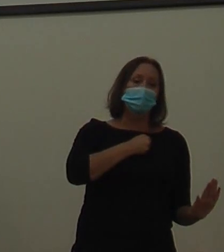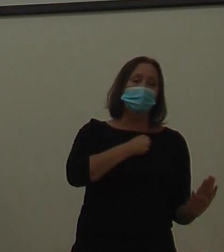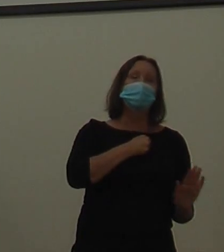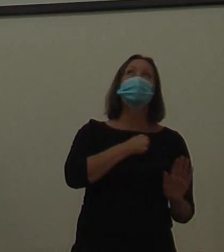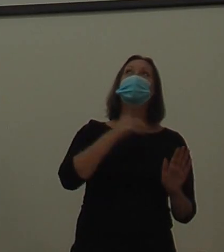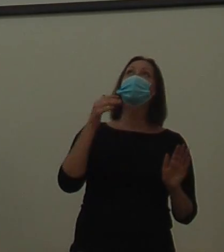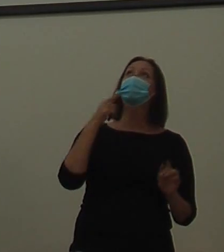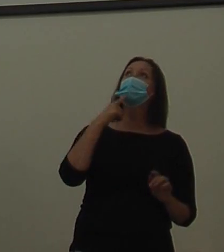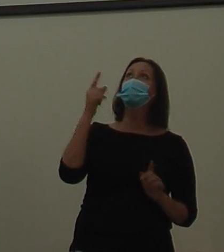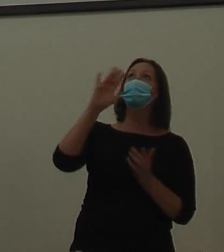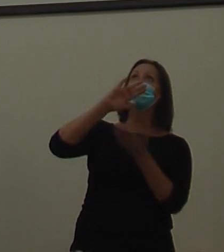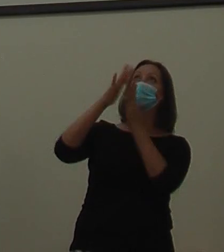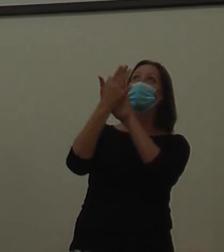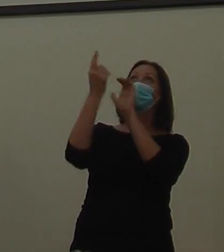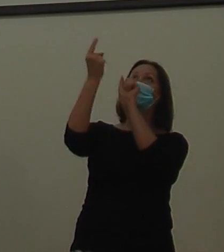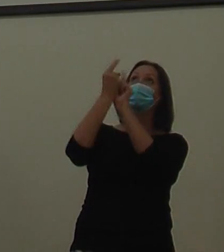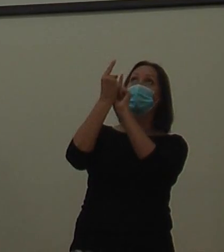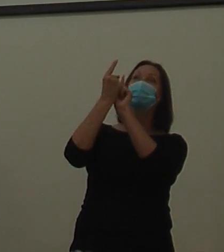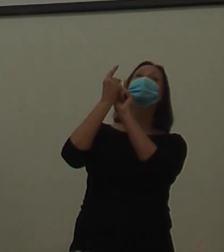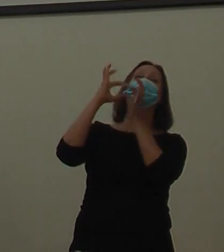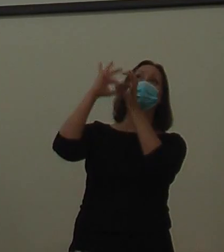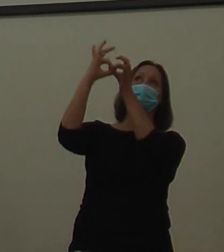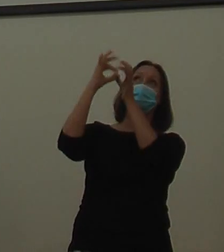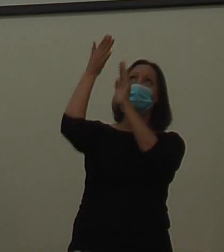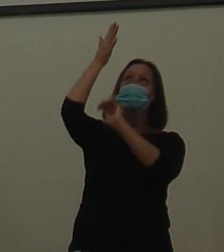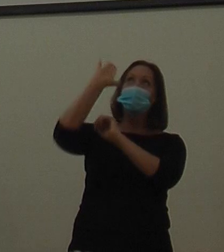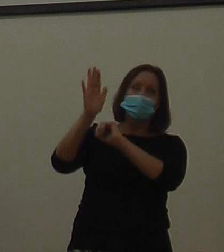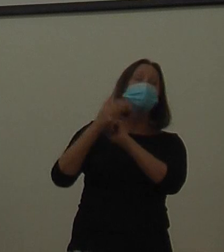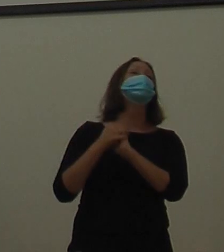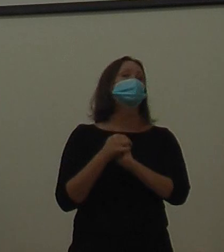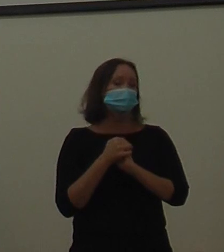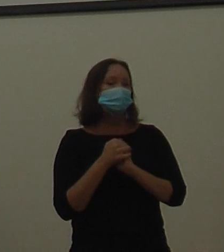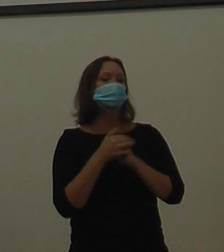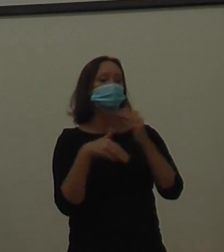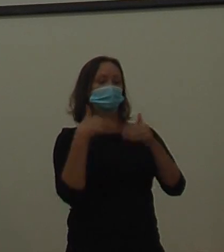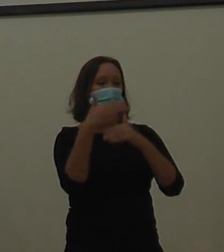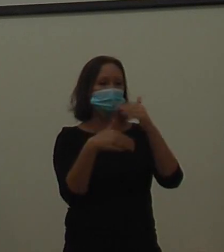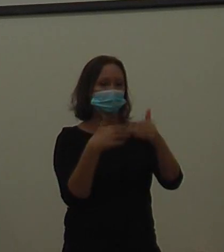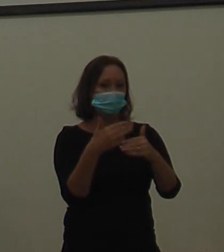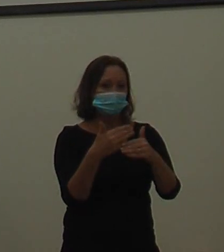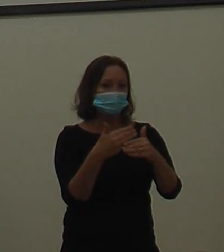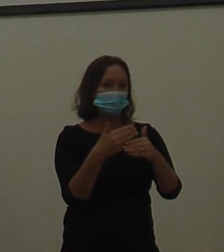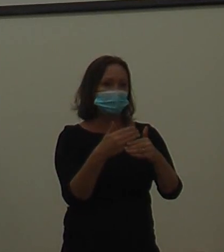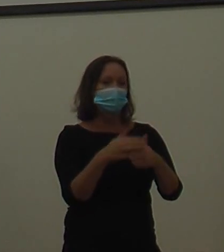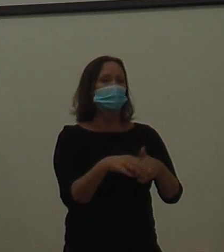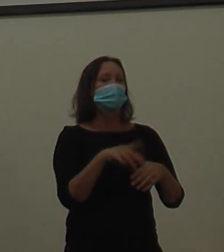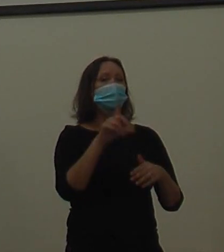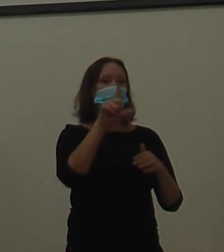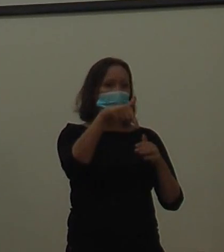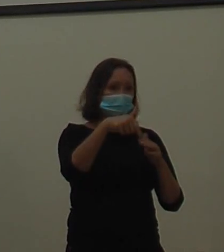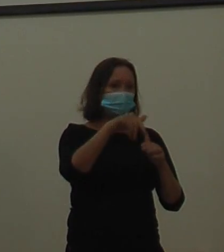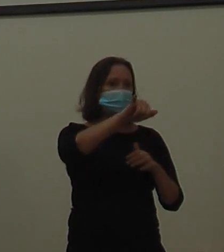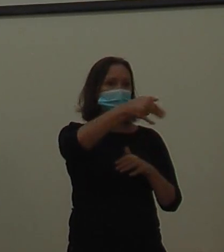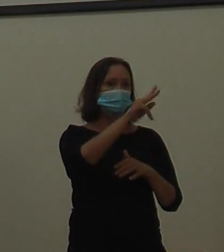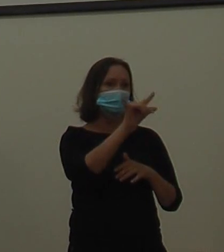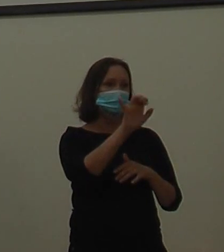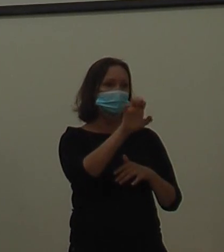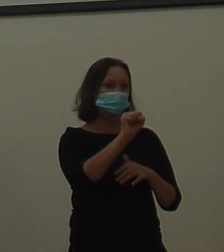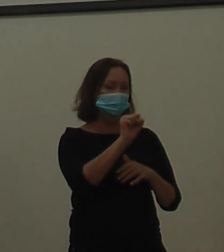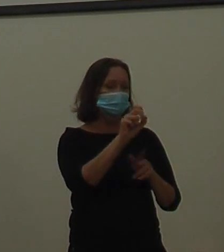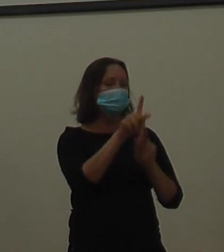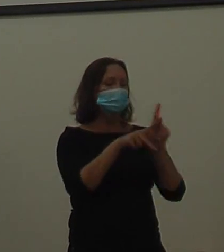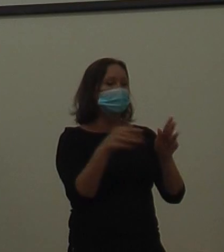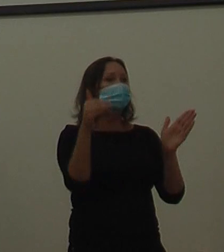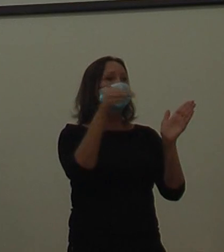Then again, in Judges 3 and verse 12, "And the people of Israel again did what was evil in the sight of the